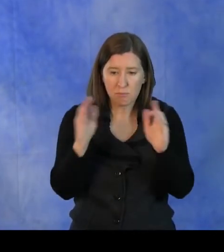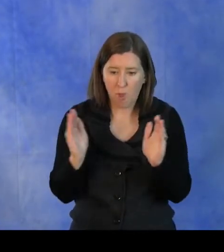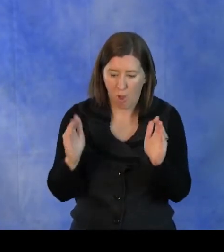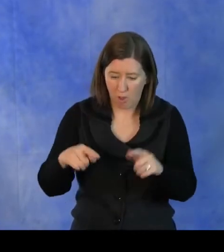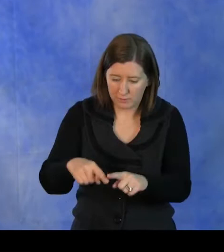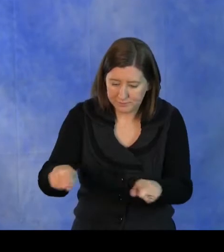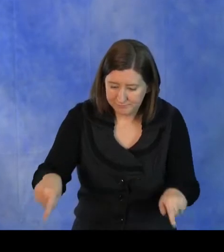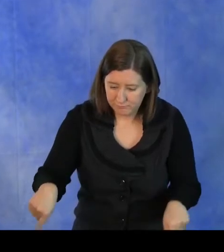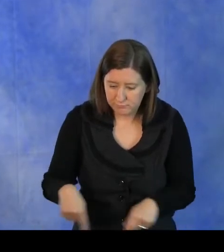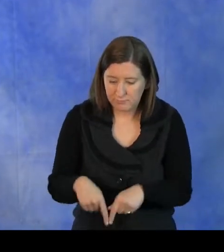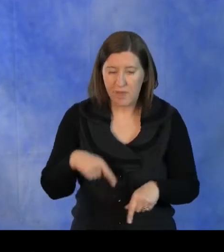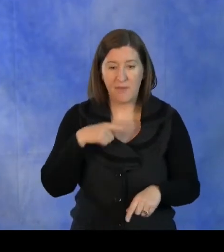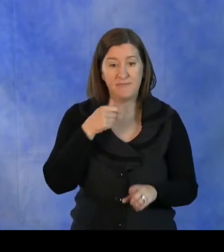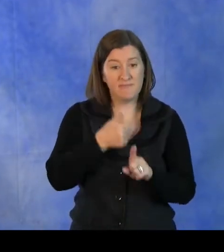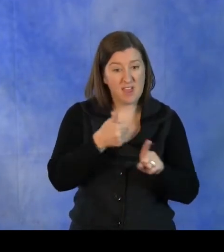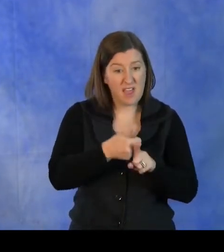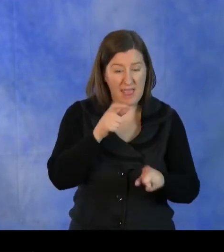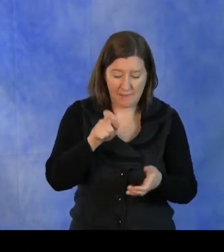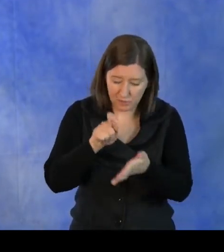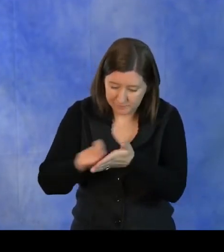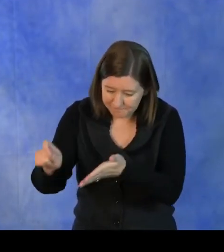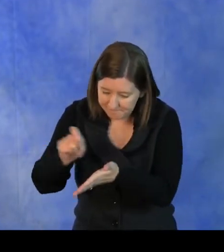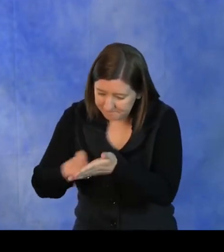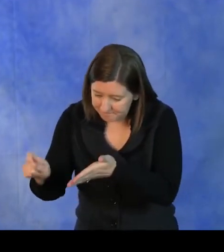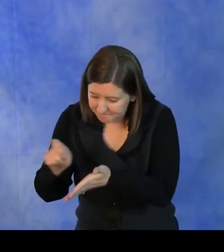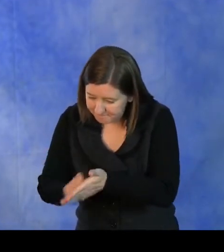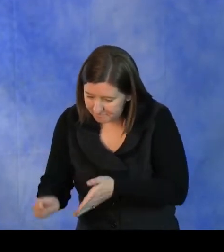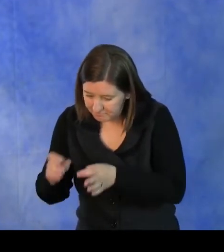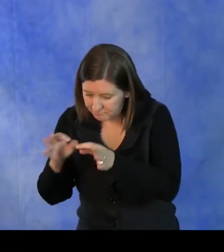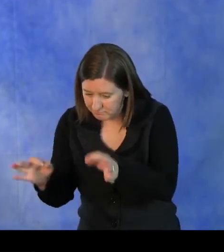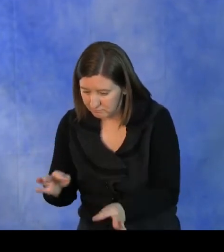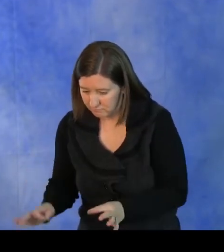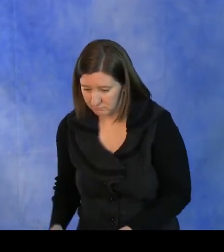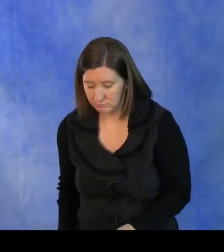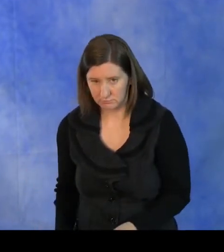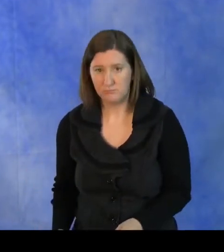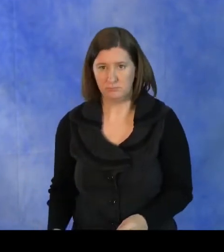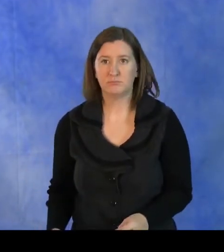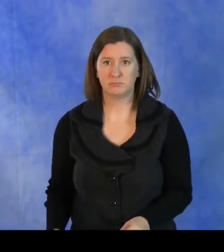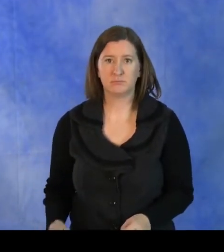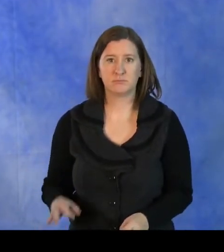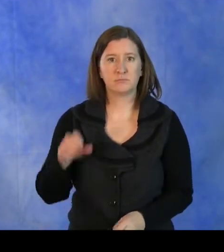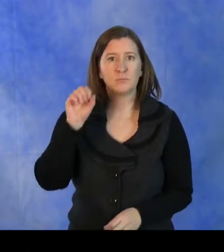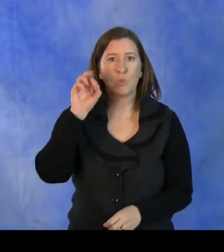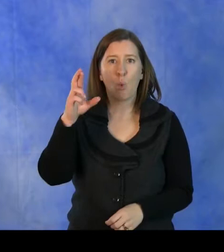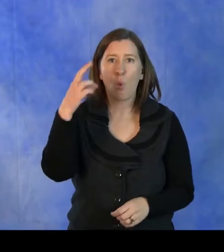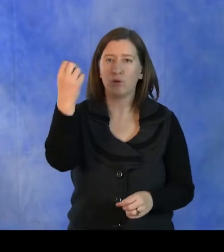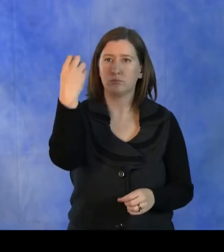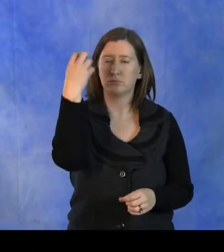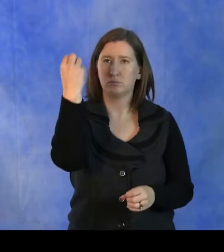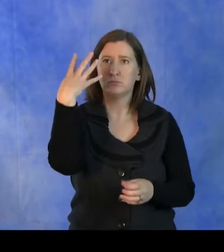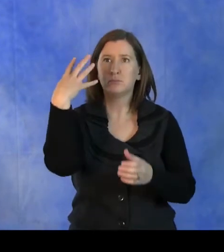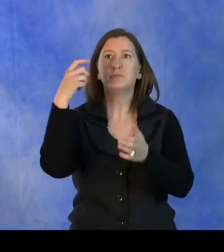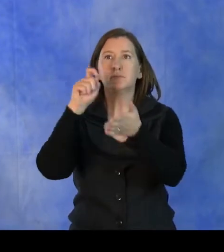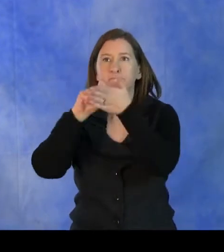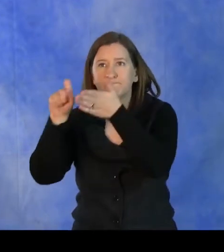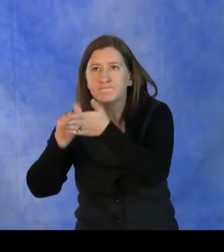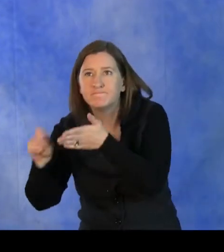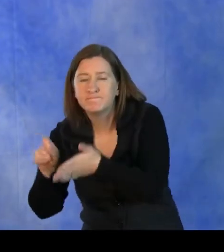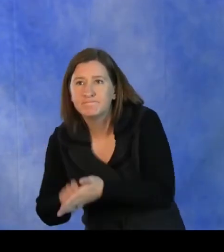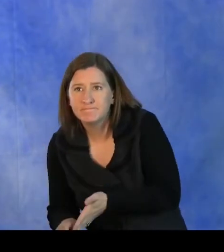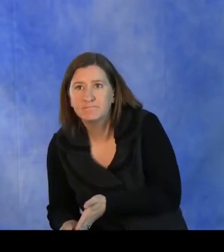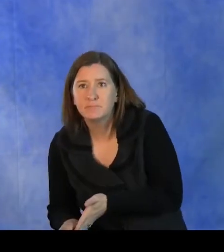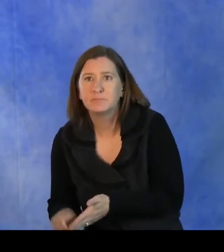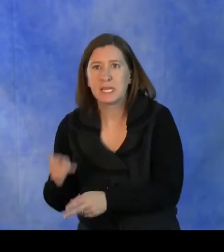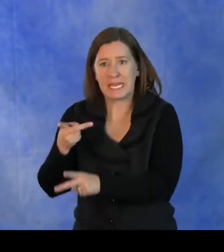So you can give them little whiteboards and they have to write down definitions, or they